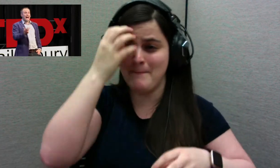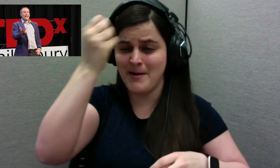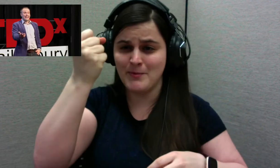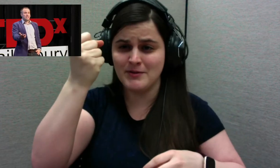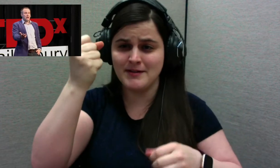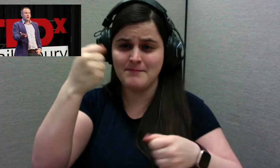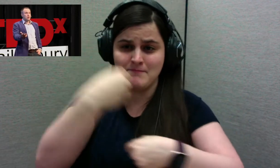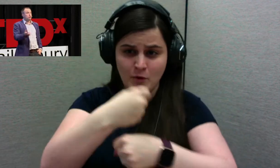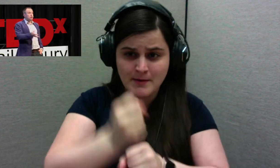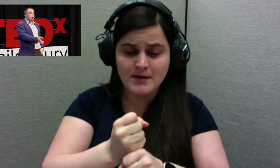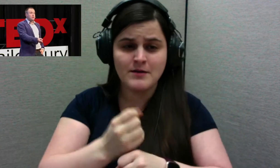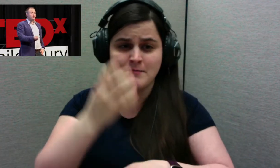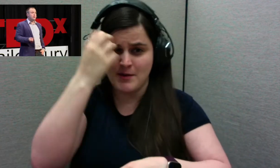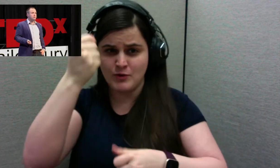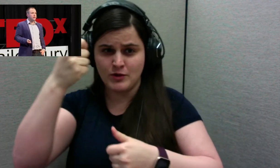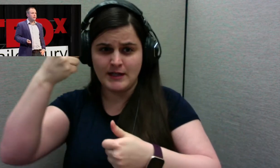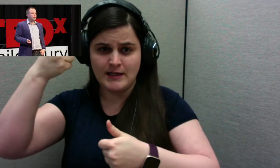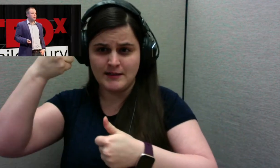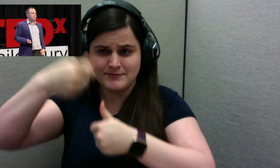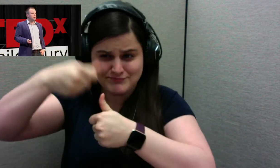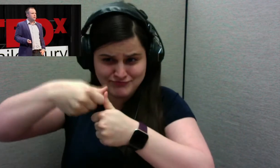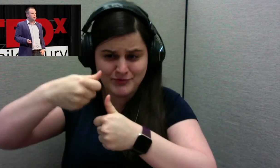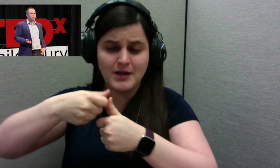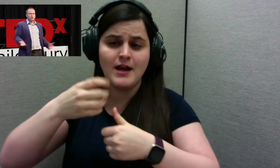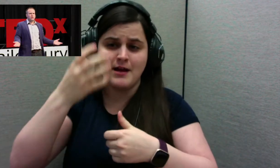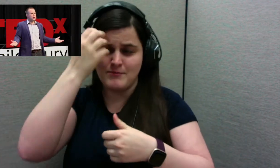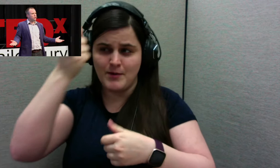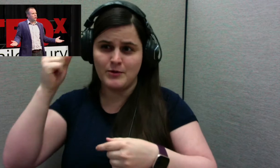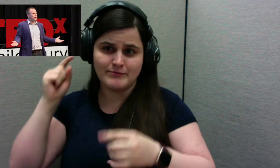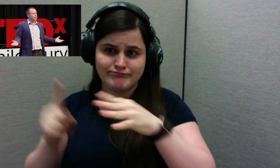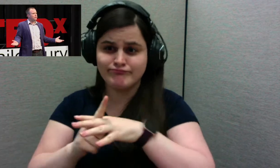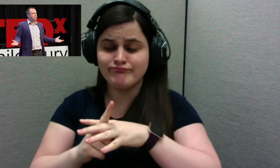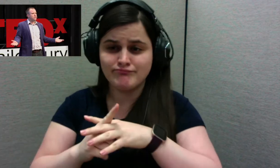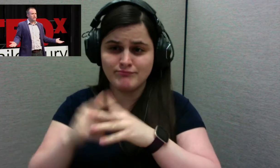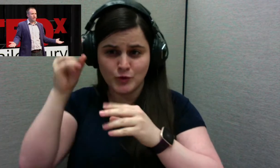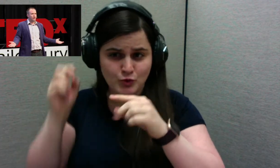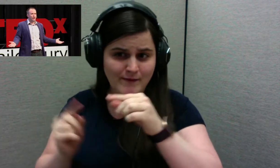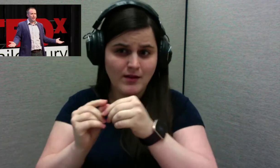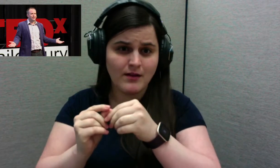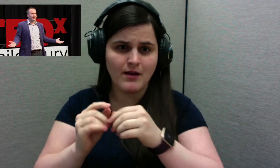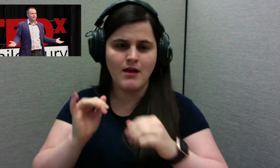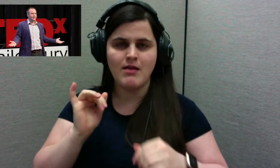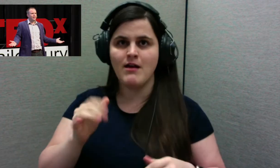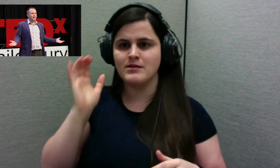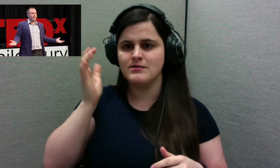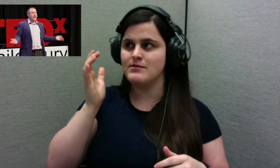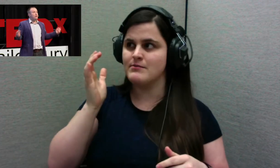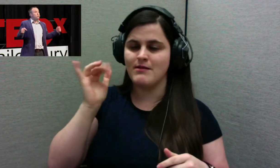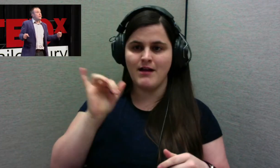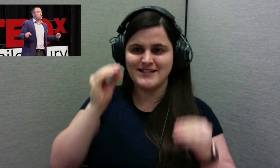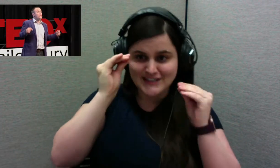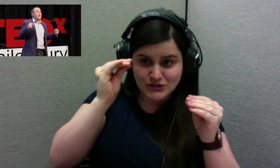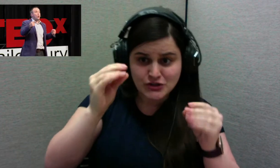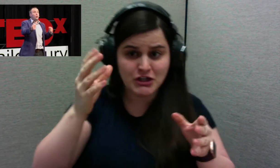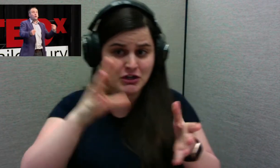storage, and later retrieval of memory. Doesn't that sound a lot like teaching and learning? If